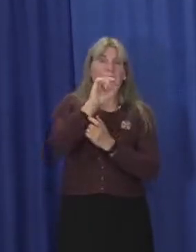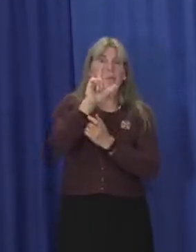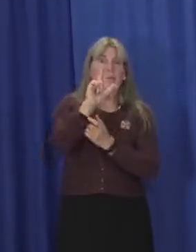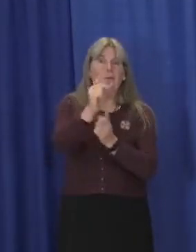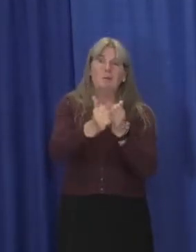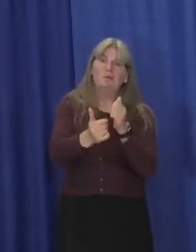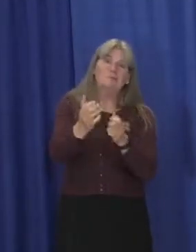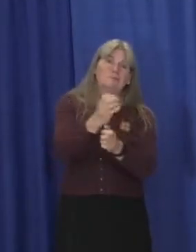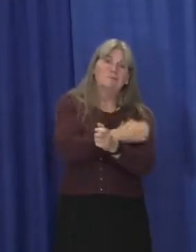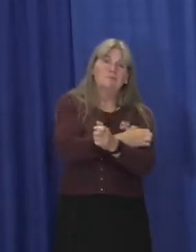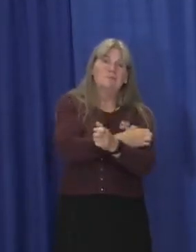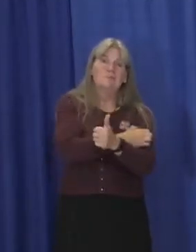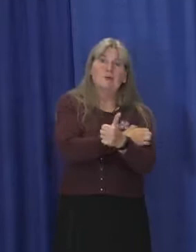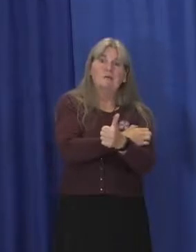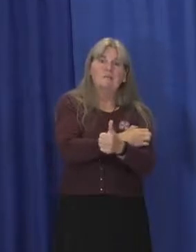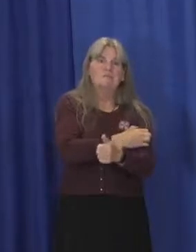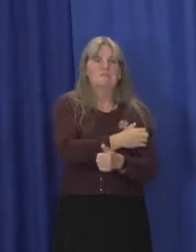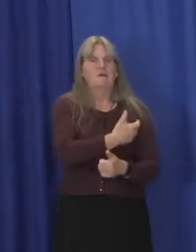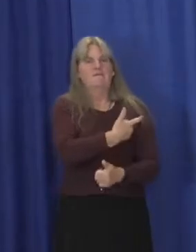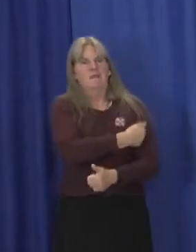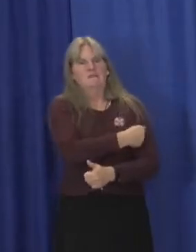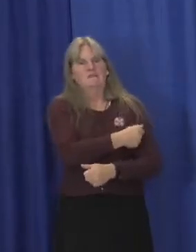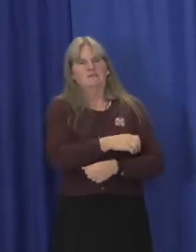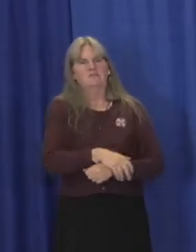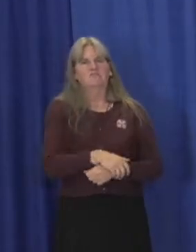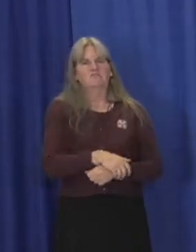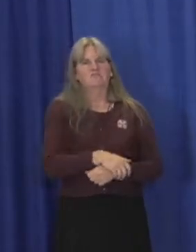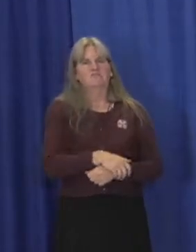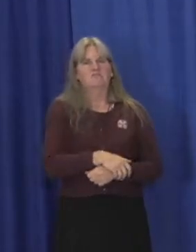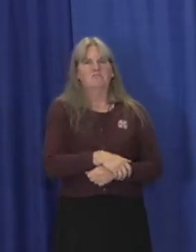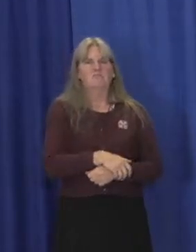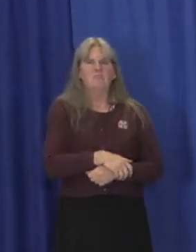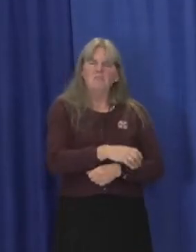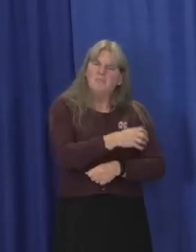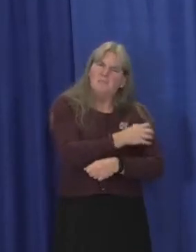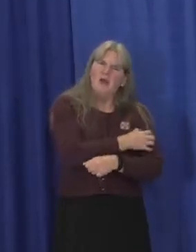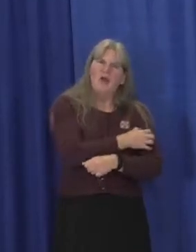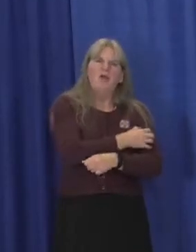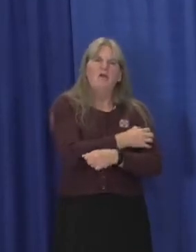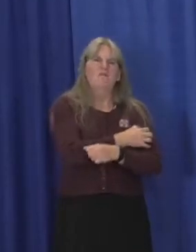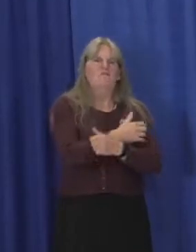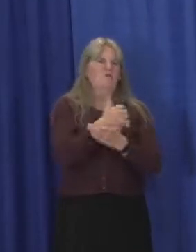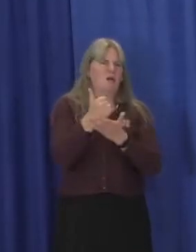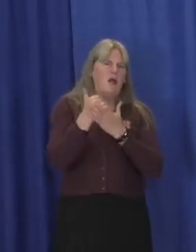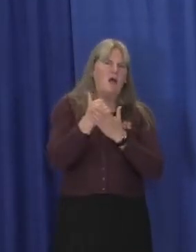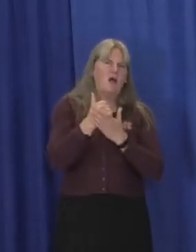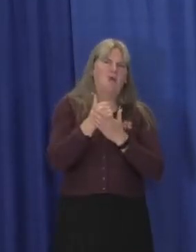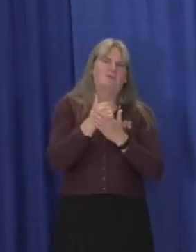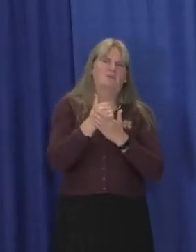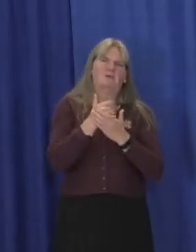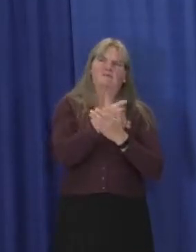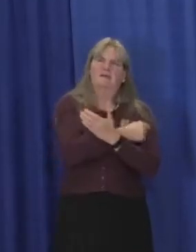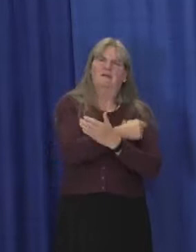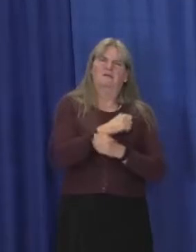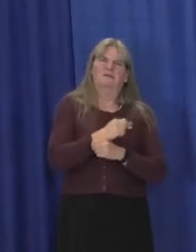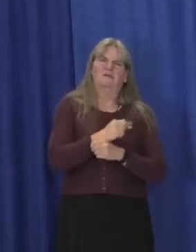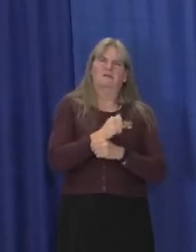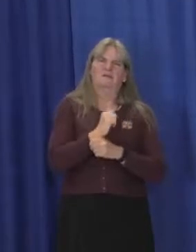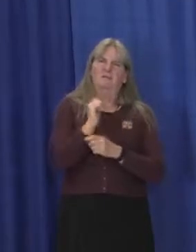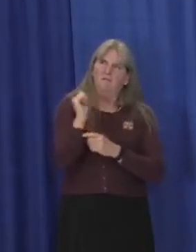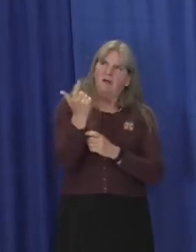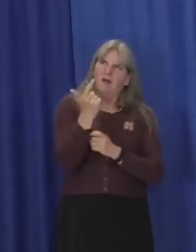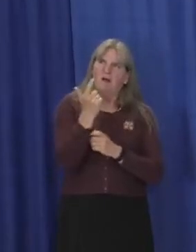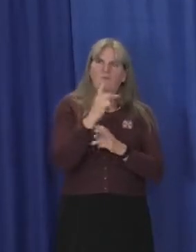I think it's enough when everybody who's eligible, everybody who can, has done everything they can to prevent such